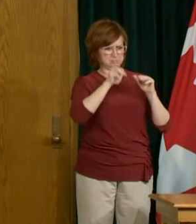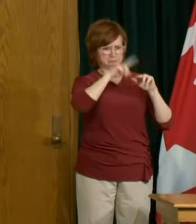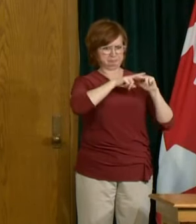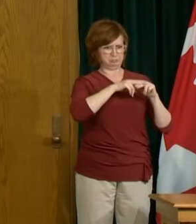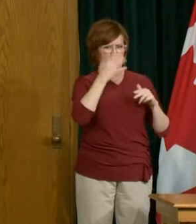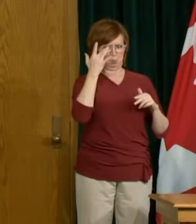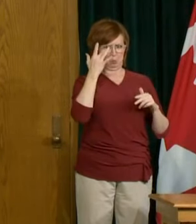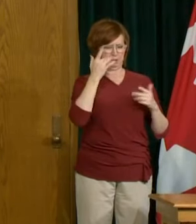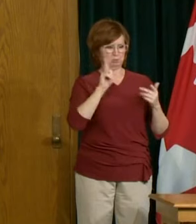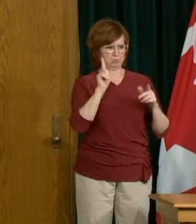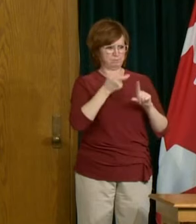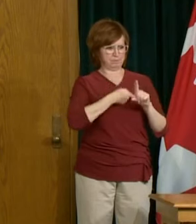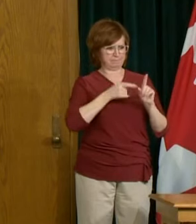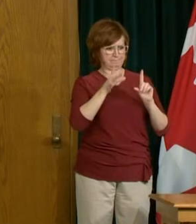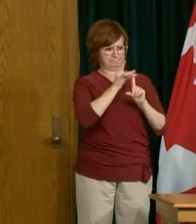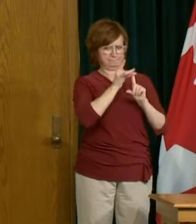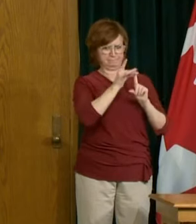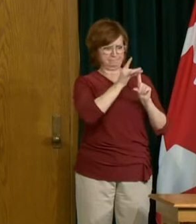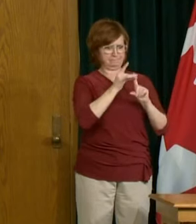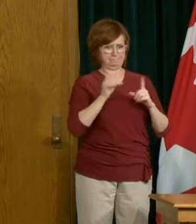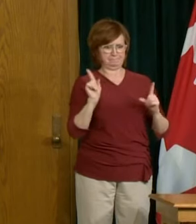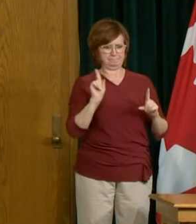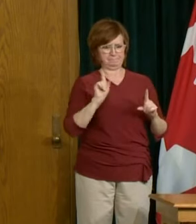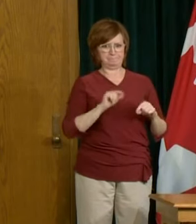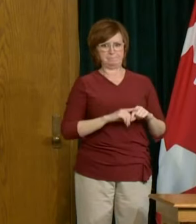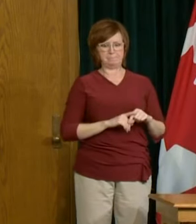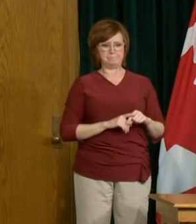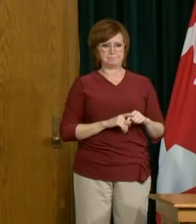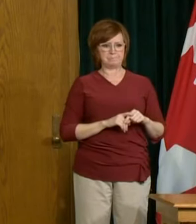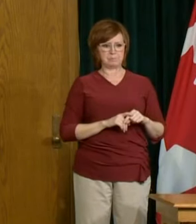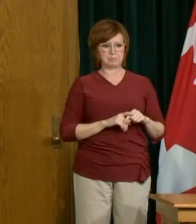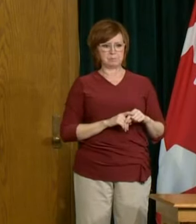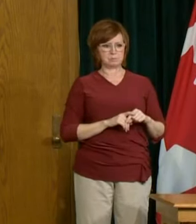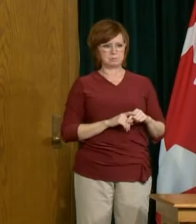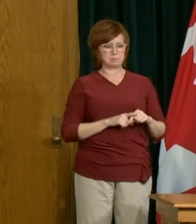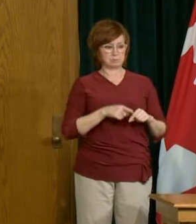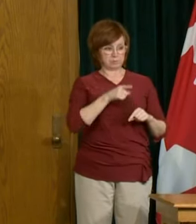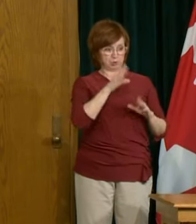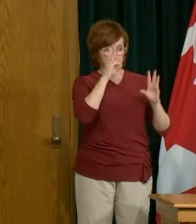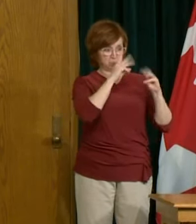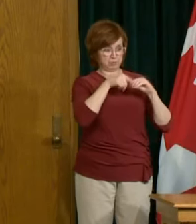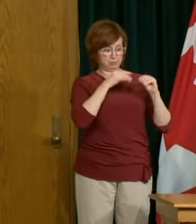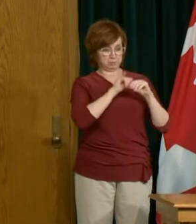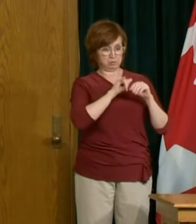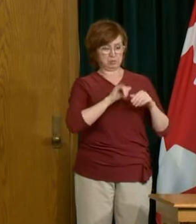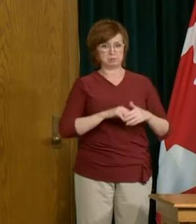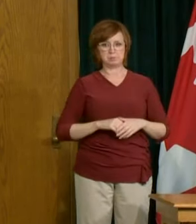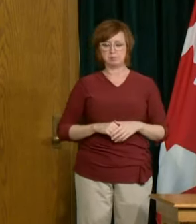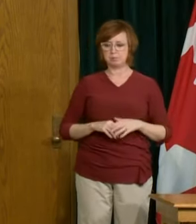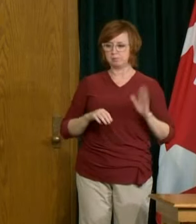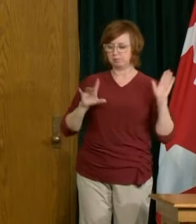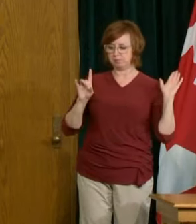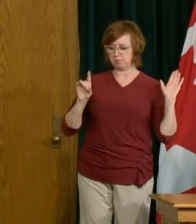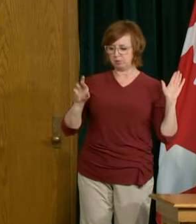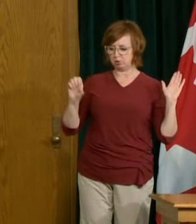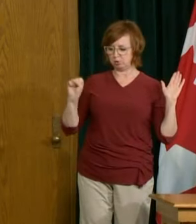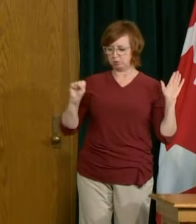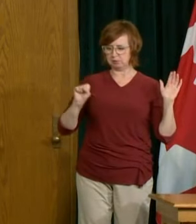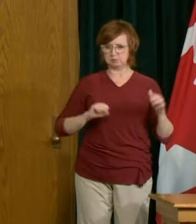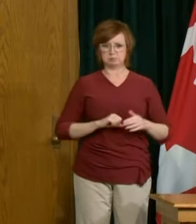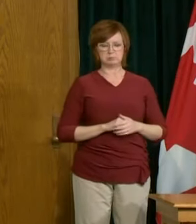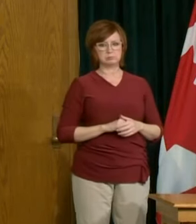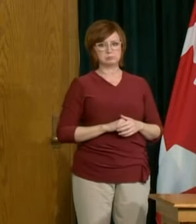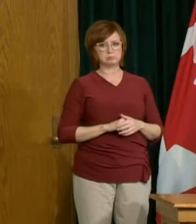up? And are you concerned with us seeing unknown transmissions going up like this? So that is one of the